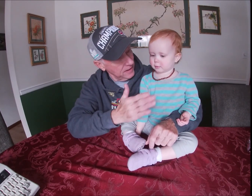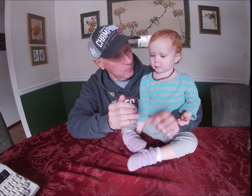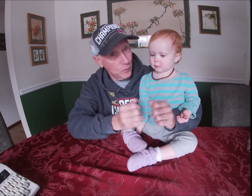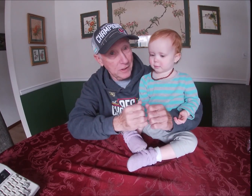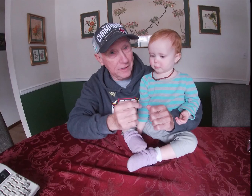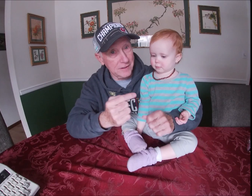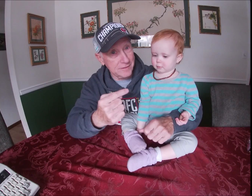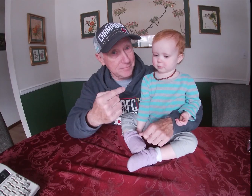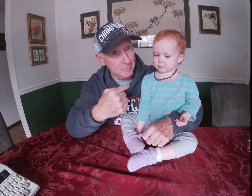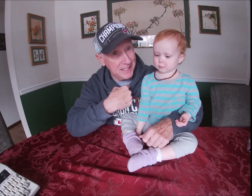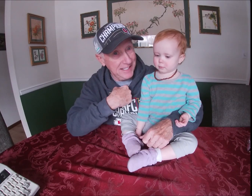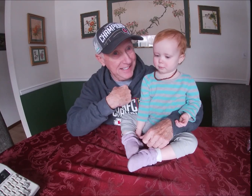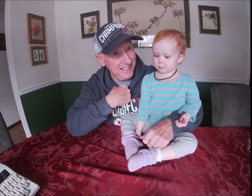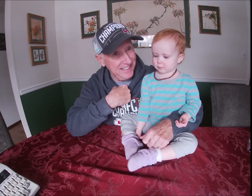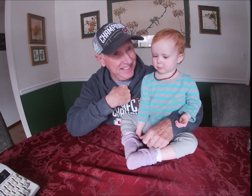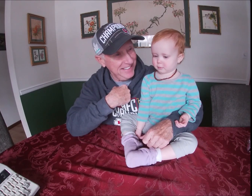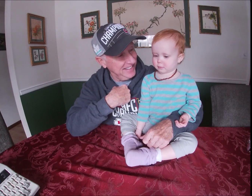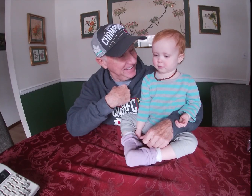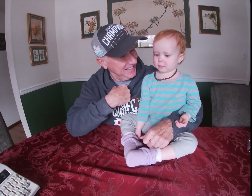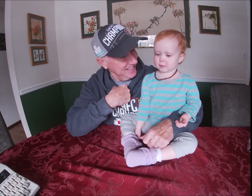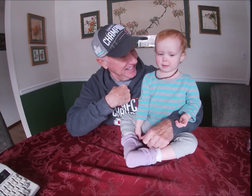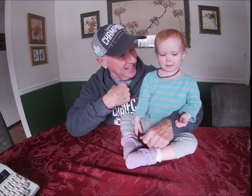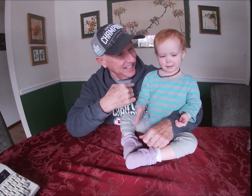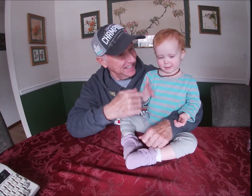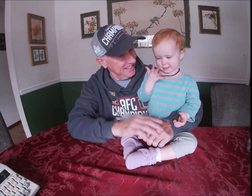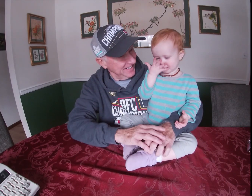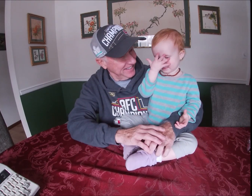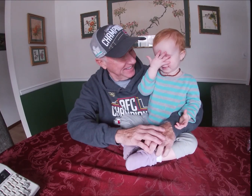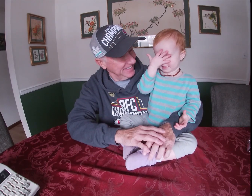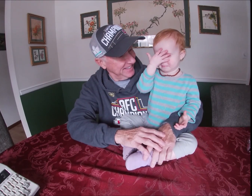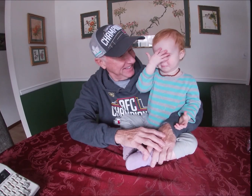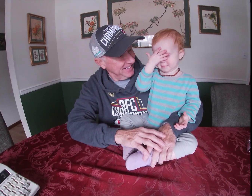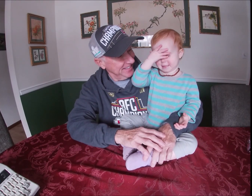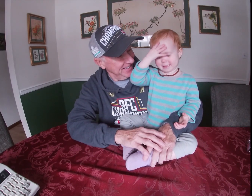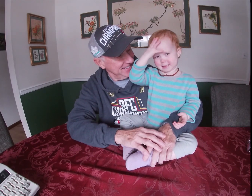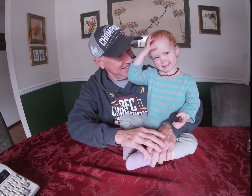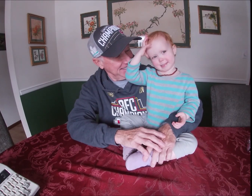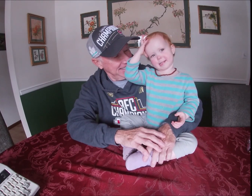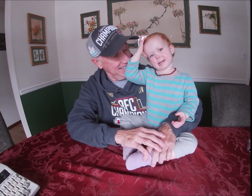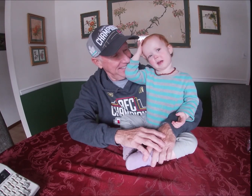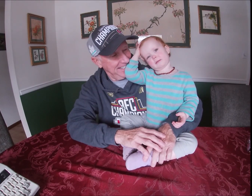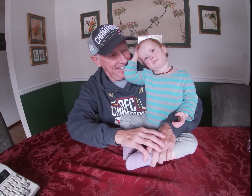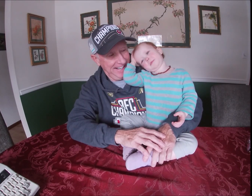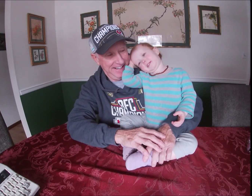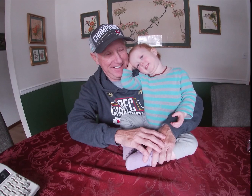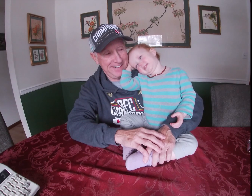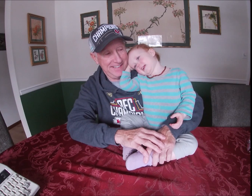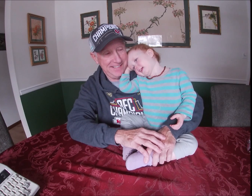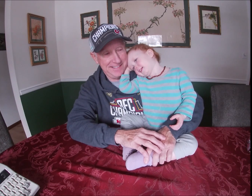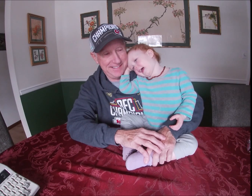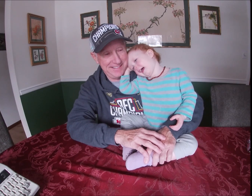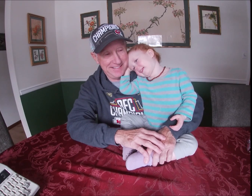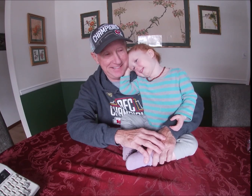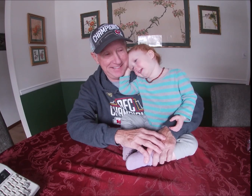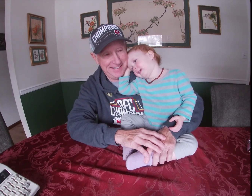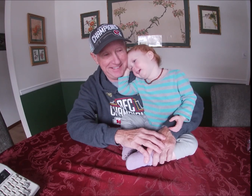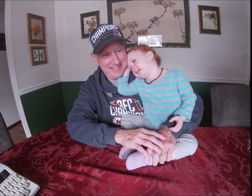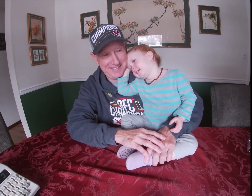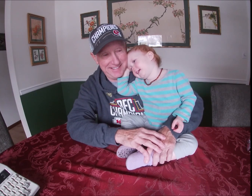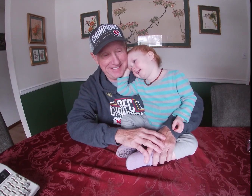sing with me? A, B, C, F, G, nothing,